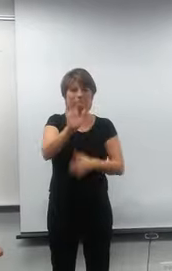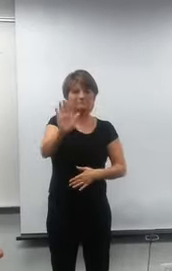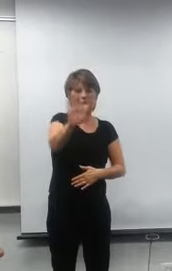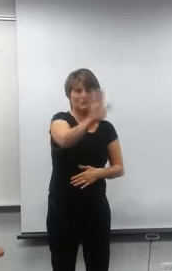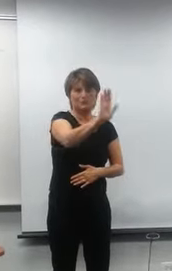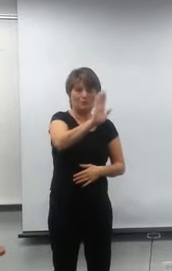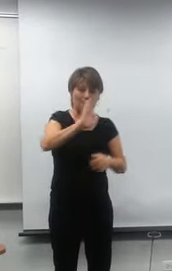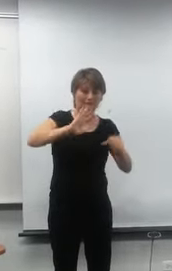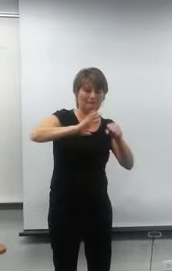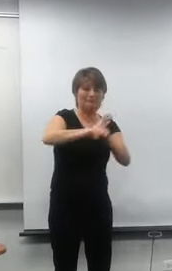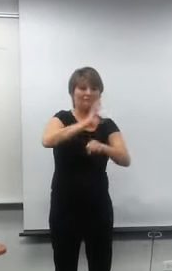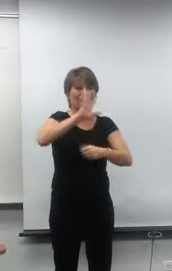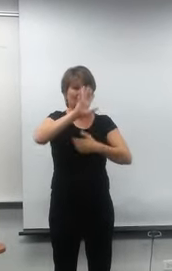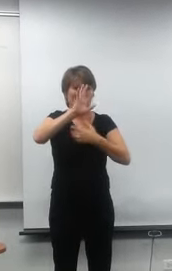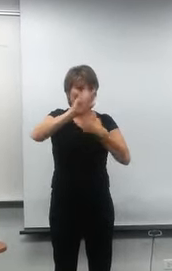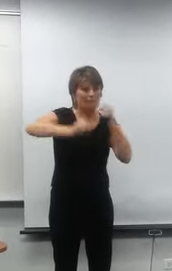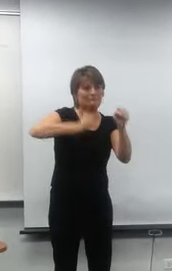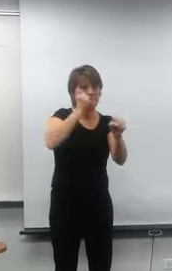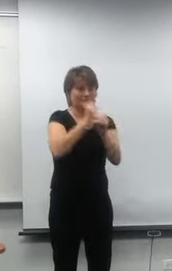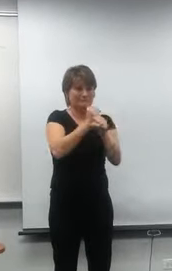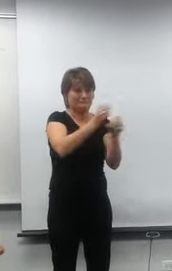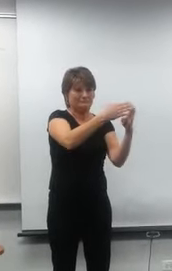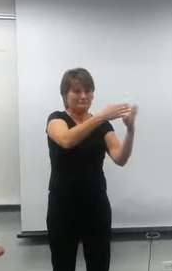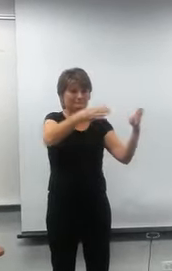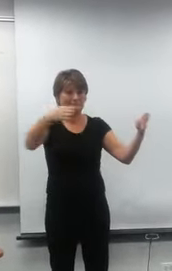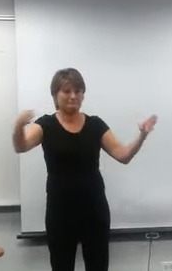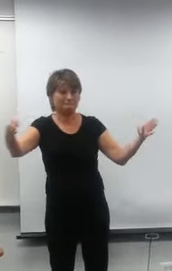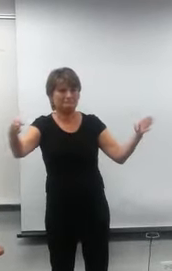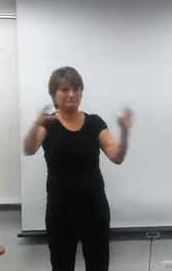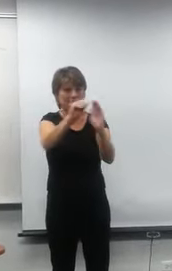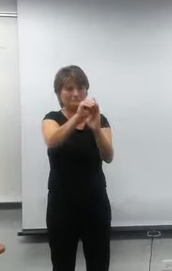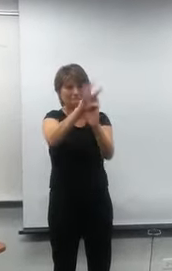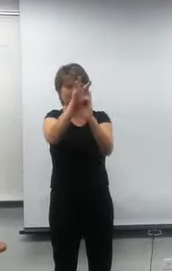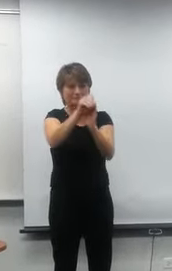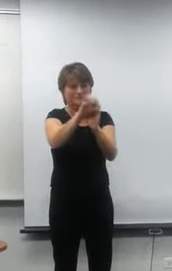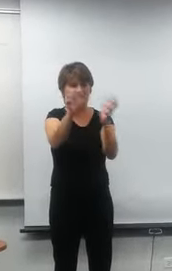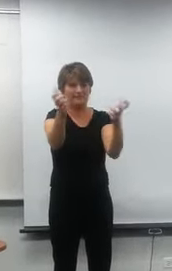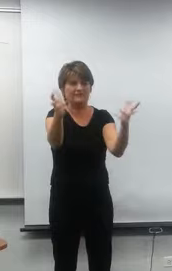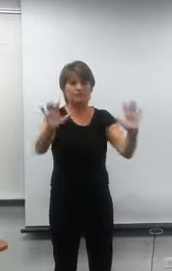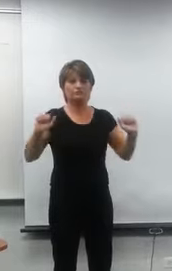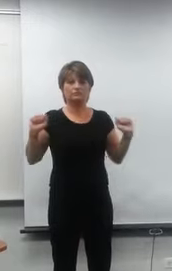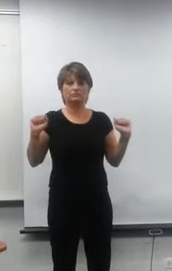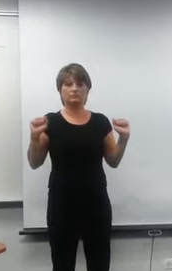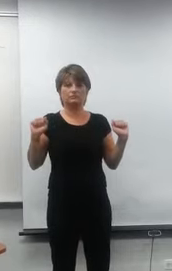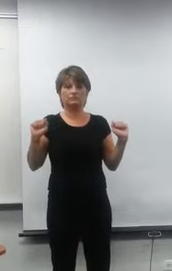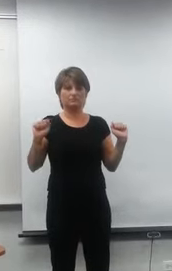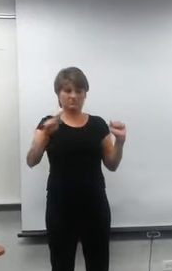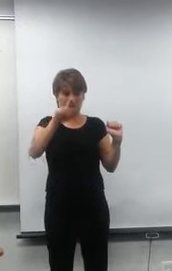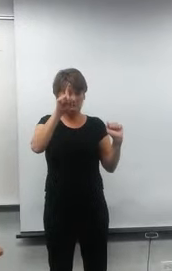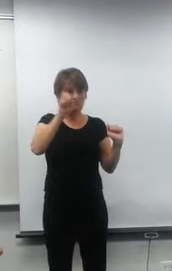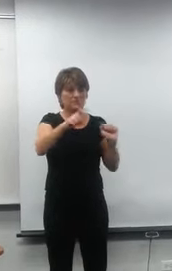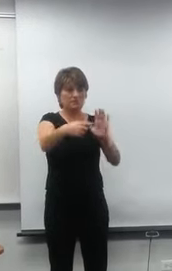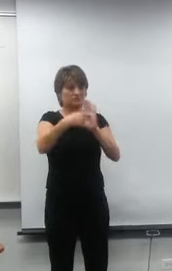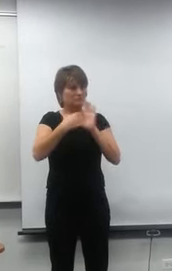And we thought really for 1 minute, your full year, your whole senior year, just to see your